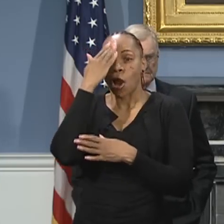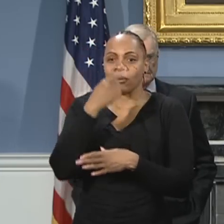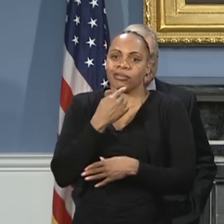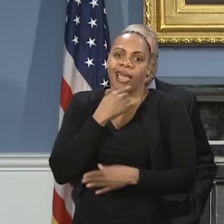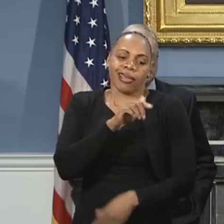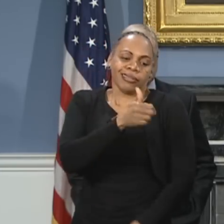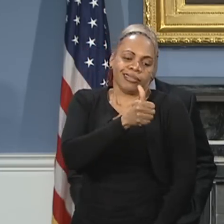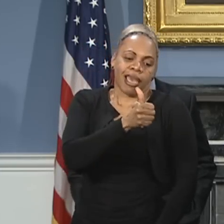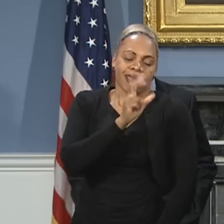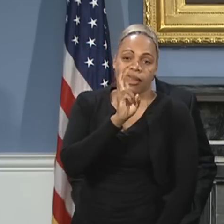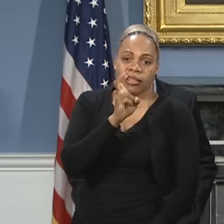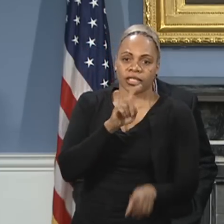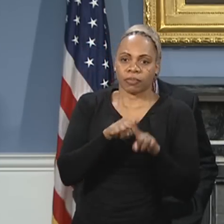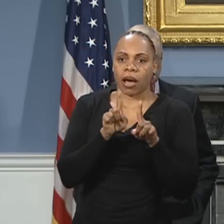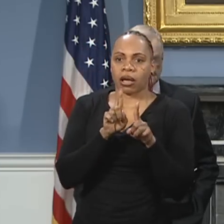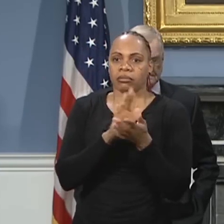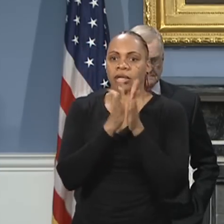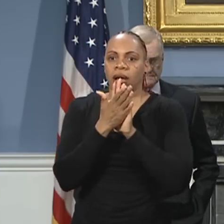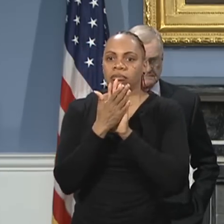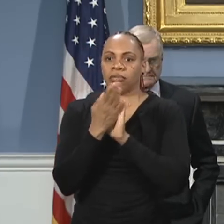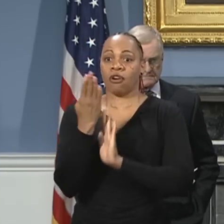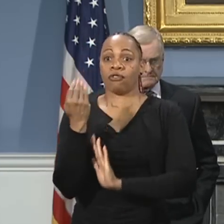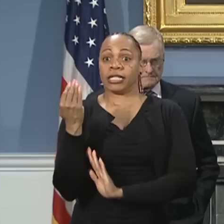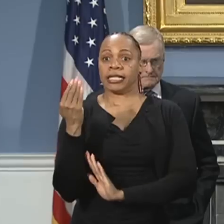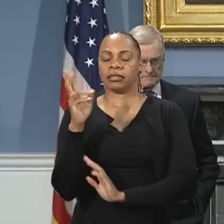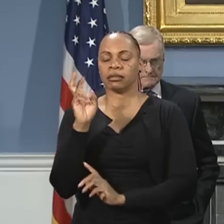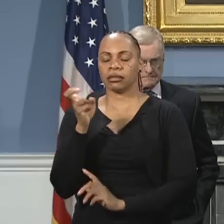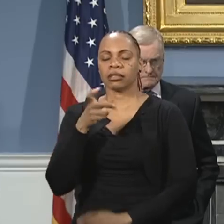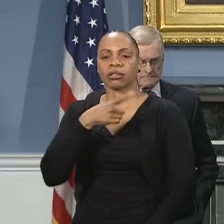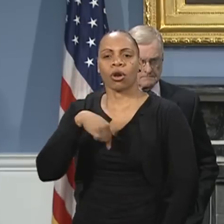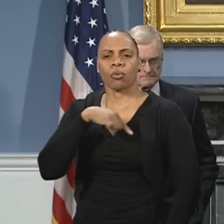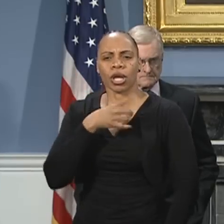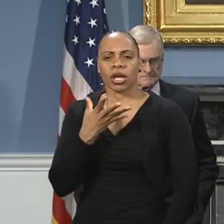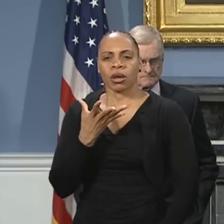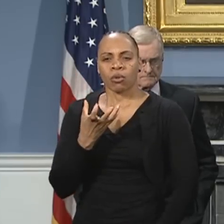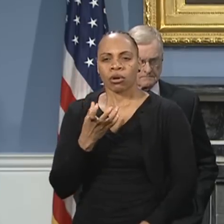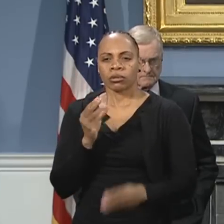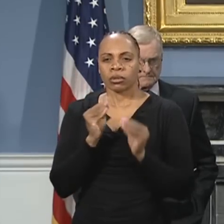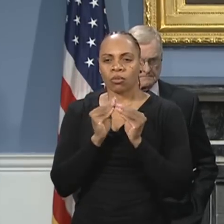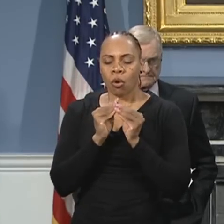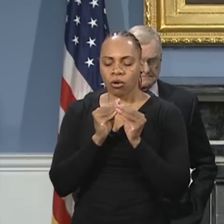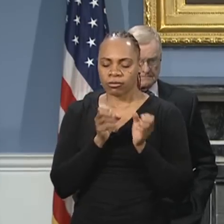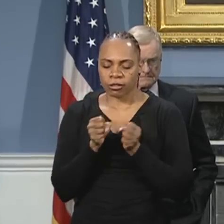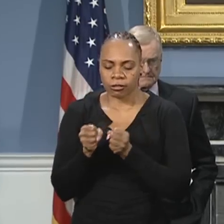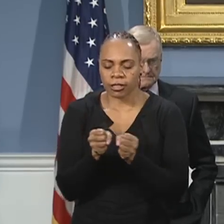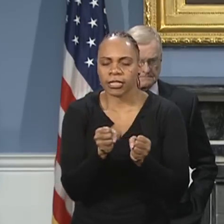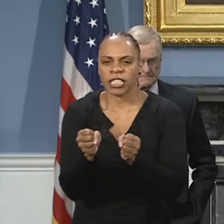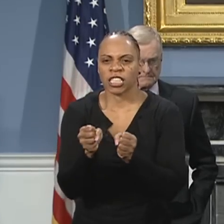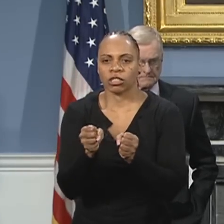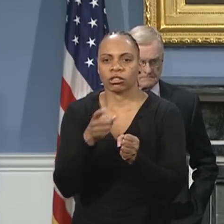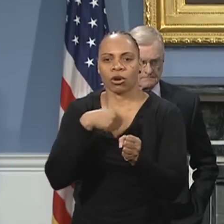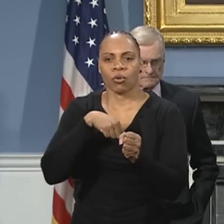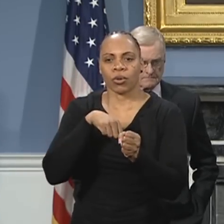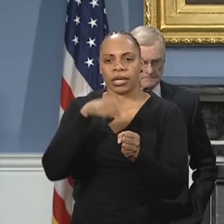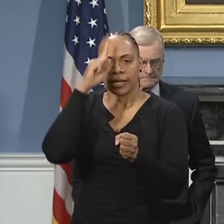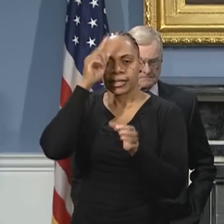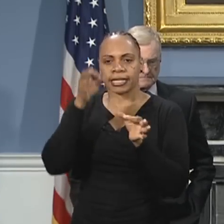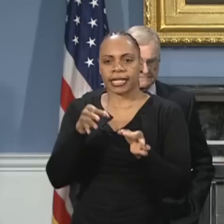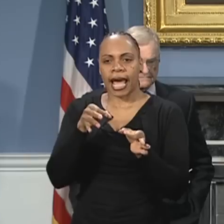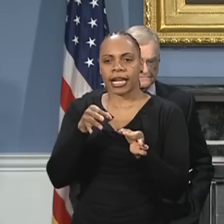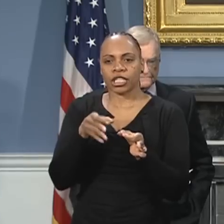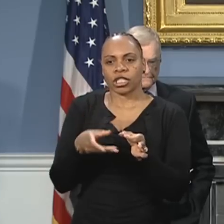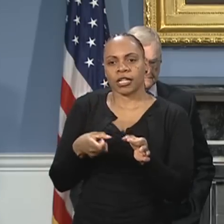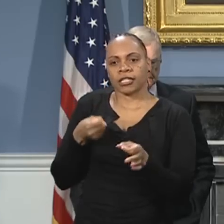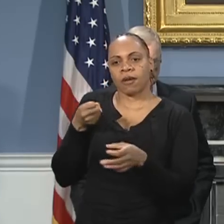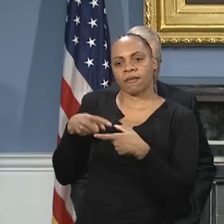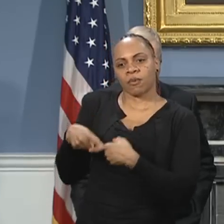inches really quickly. And so we wanted to be strategic about it, and we decided to pull back the trash and recycling so we